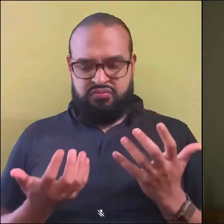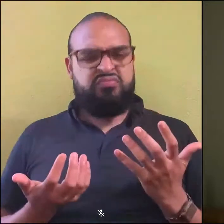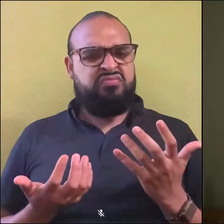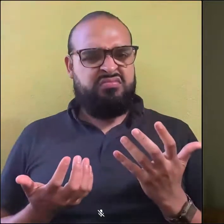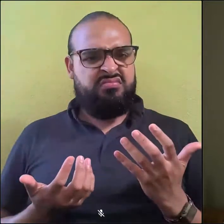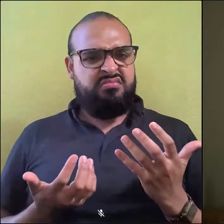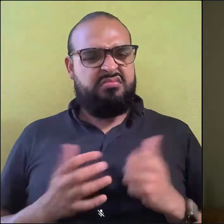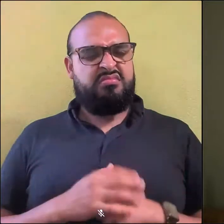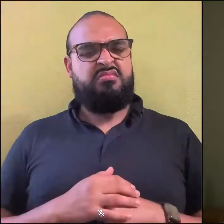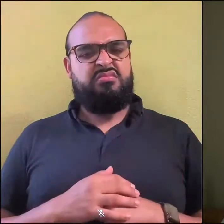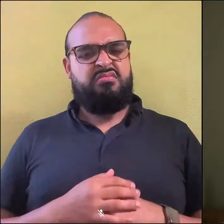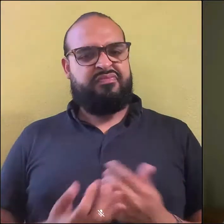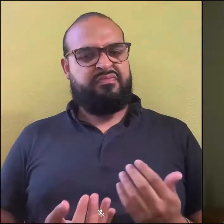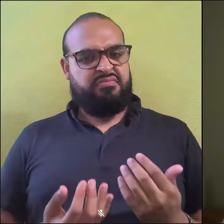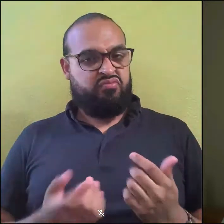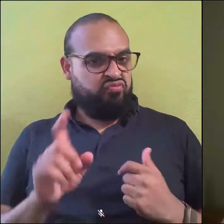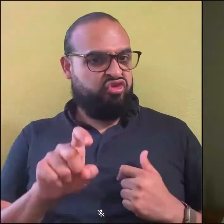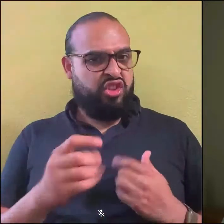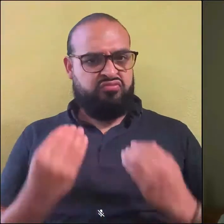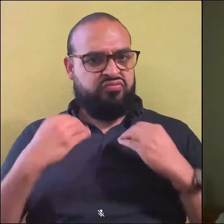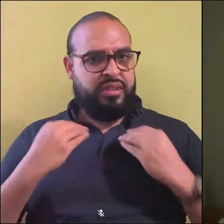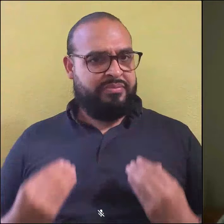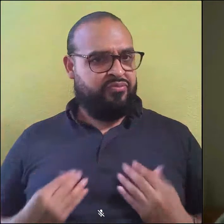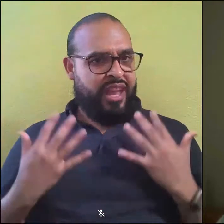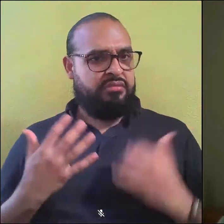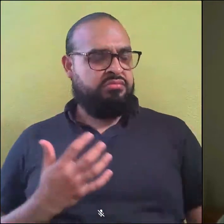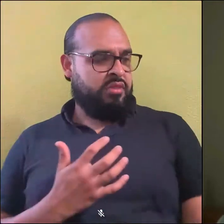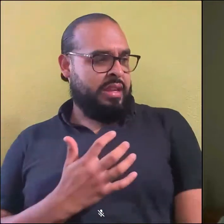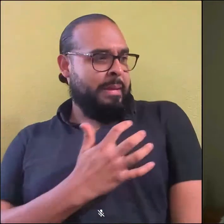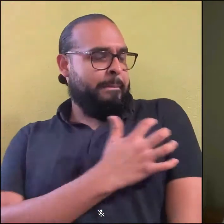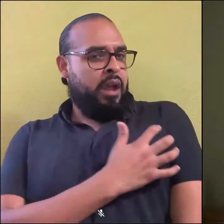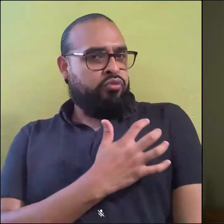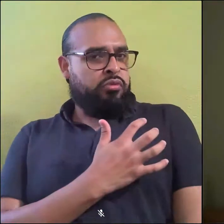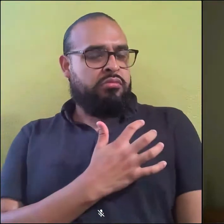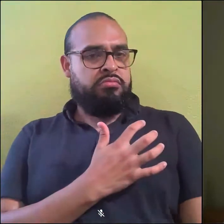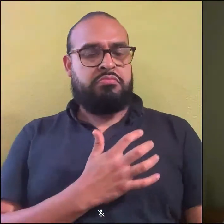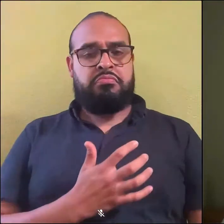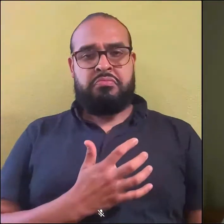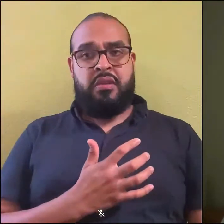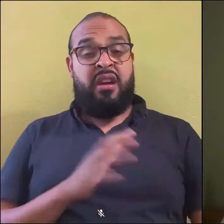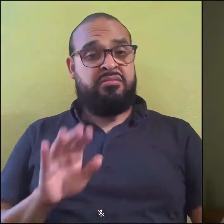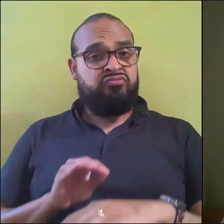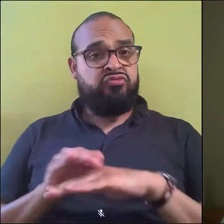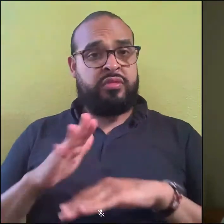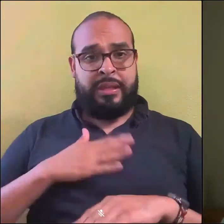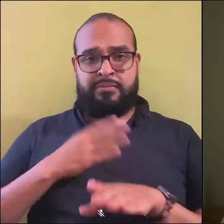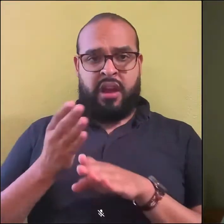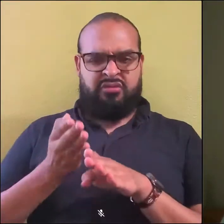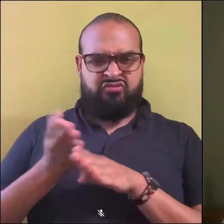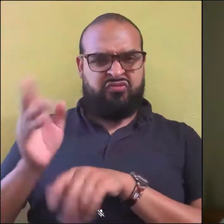of power. In my own life and in my own career, whenever I faced a given obstacle, it's been super helpful for